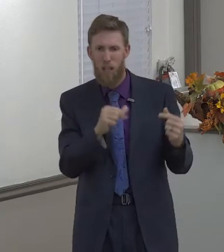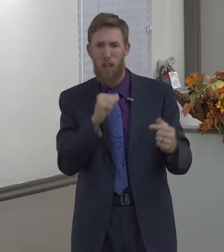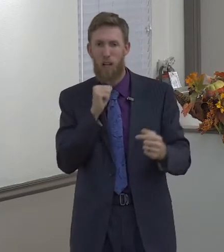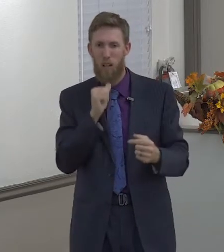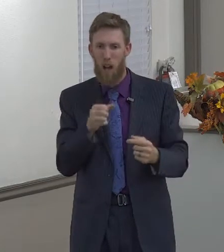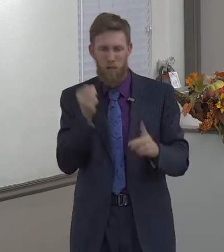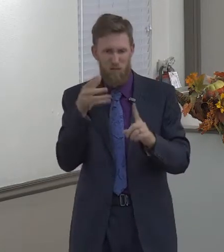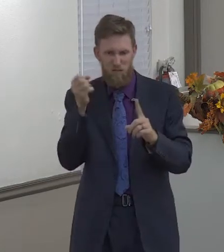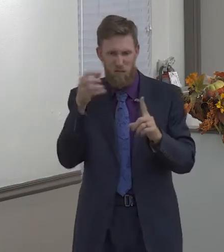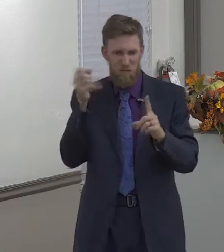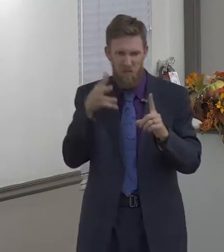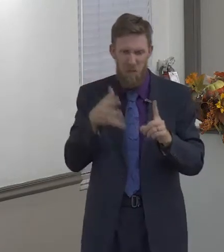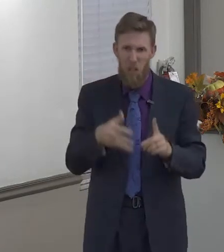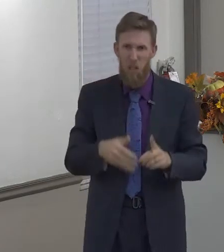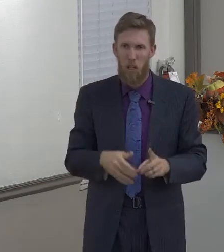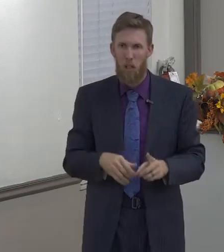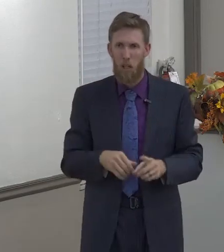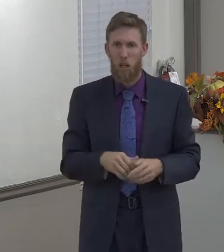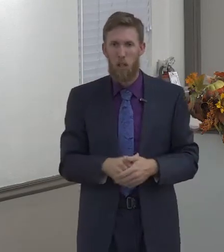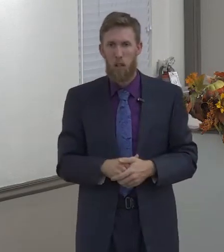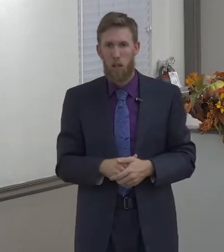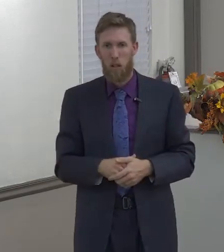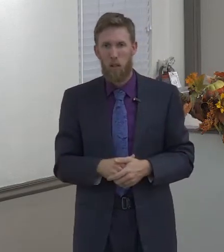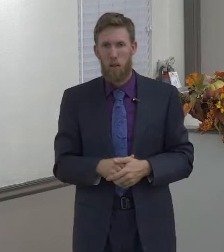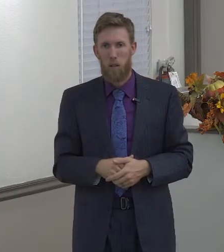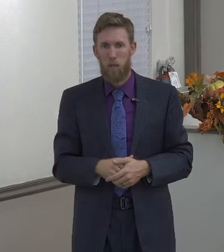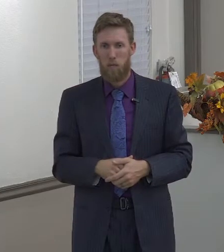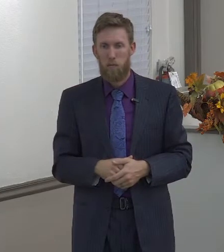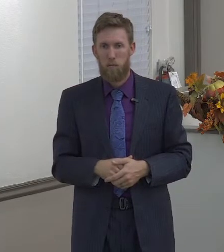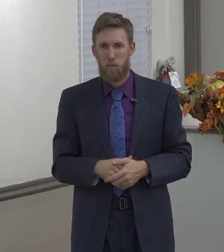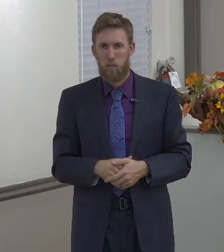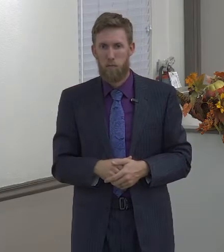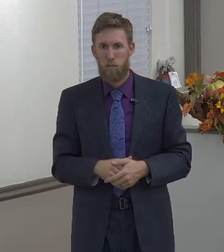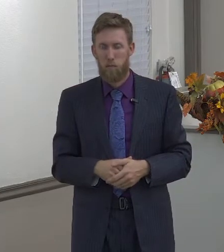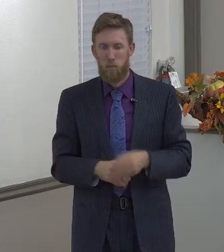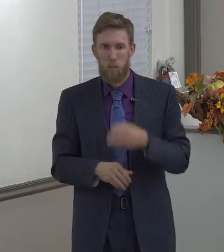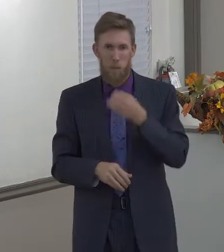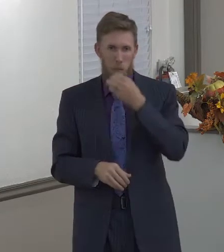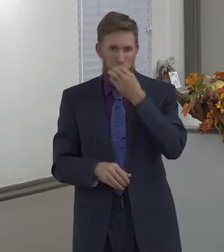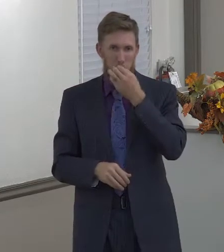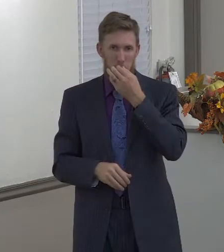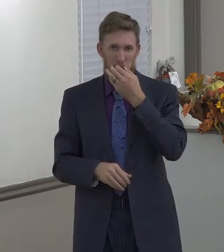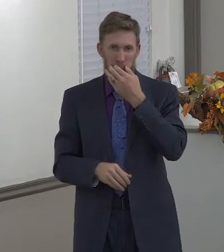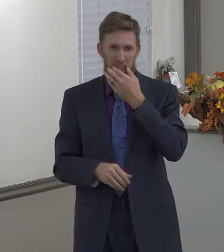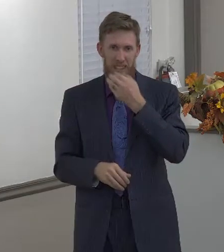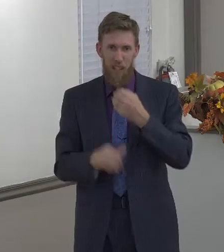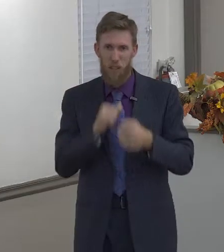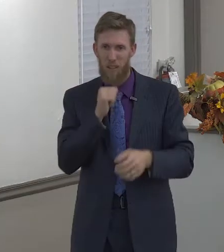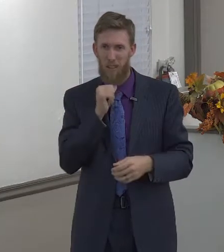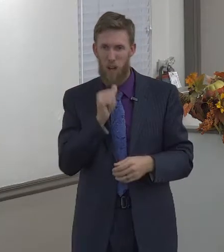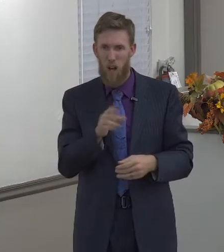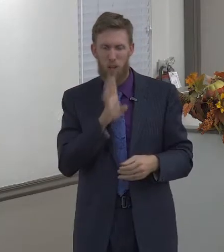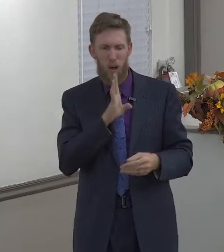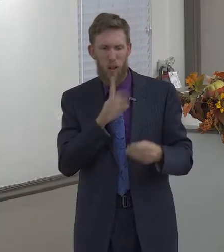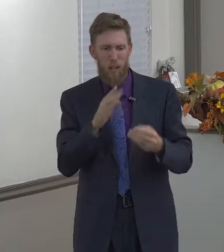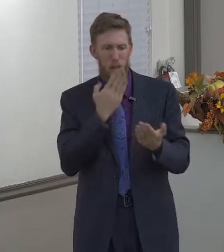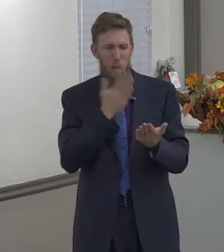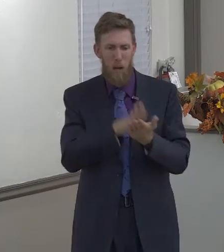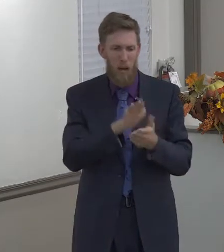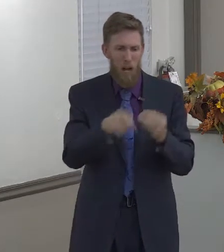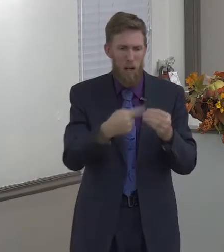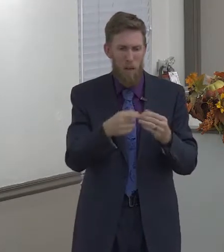All of that would cease if we acknowledged how much we need each other. It'd all be done.